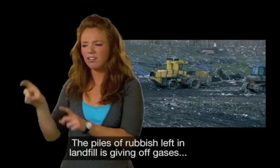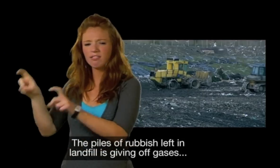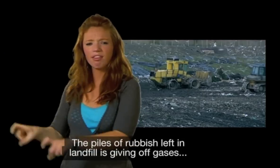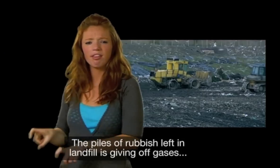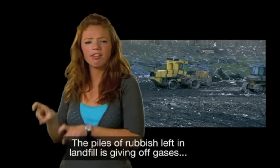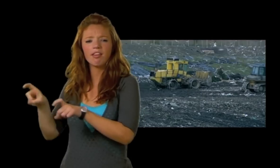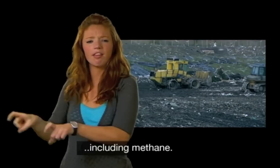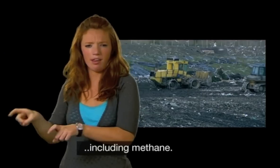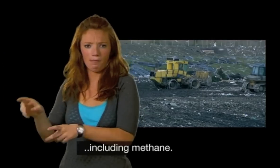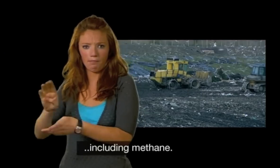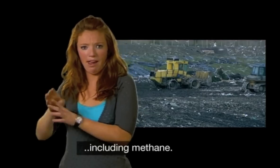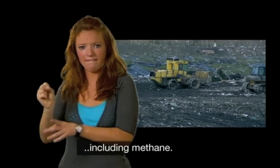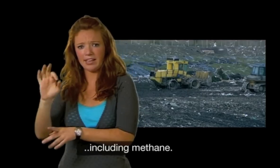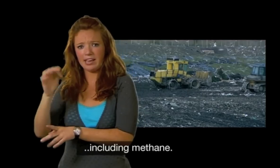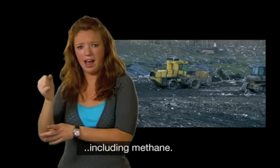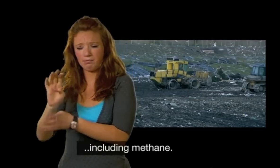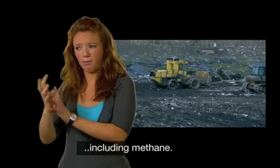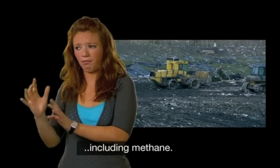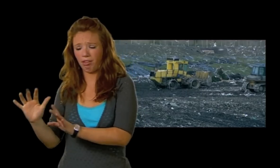gases, including methane.